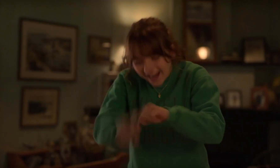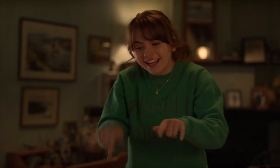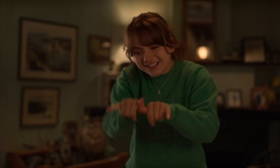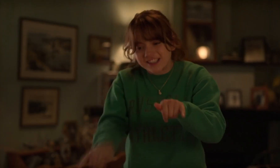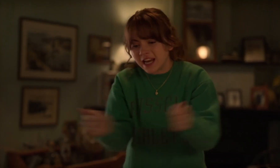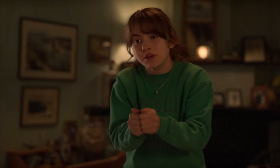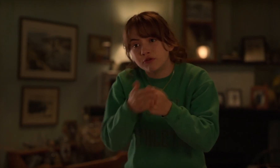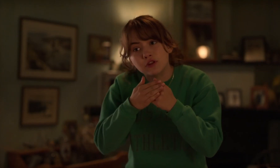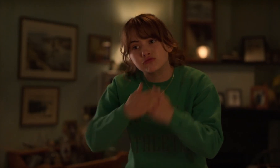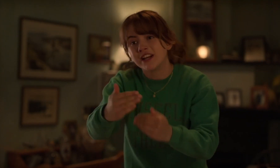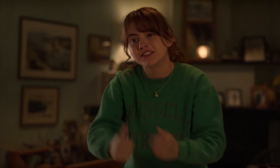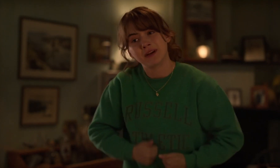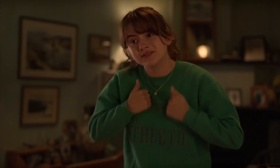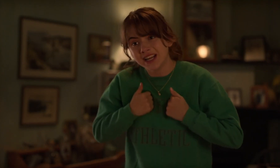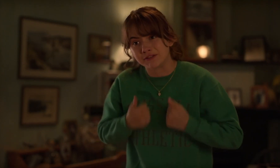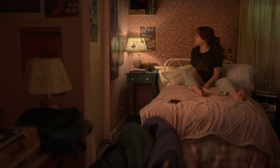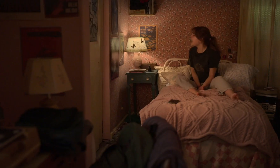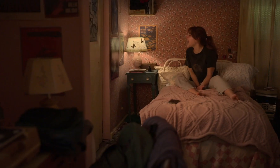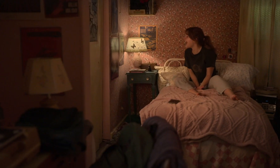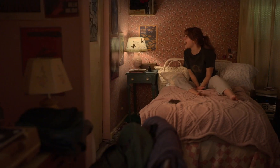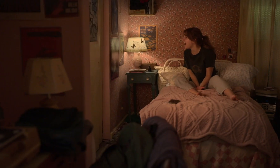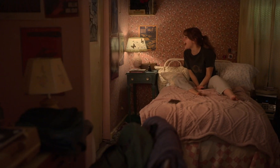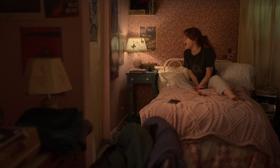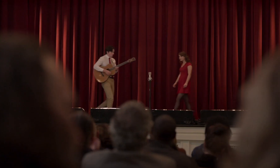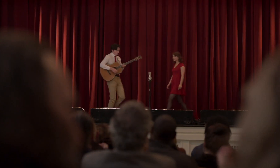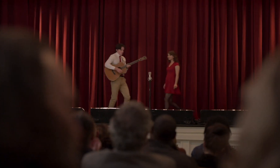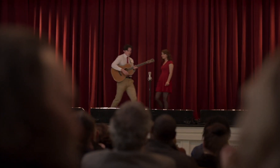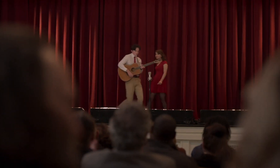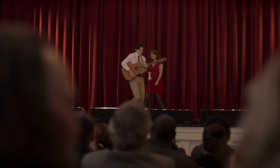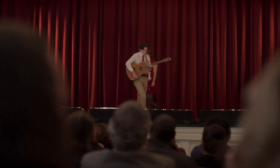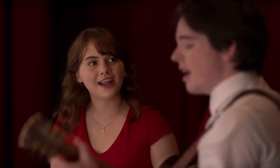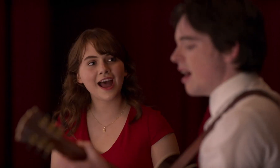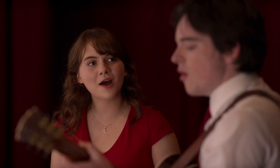Ich kann doch nicht für den Rest meines Lebens bei euch bleiben.